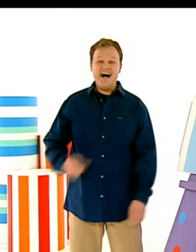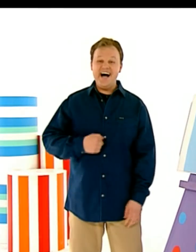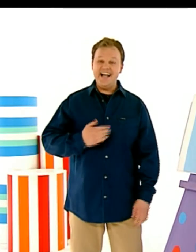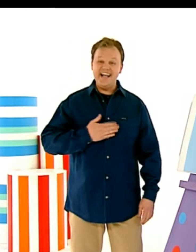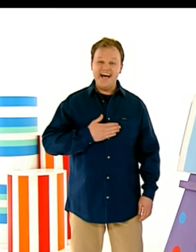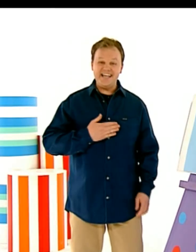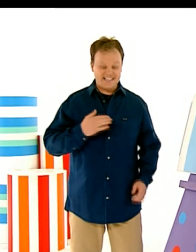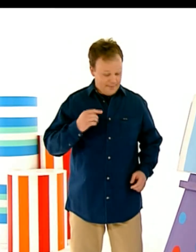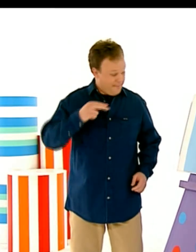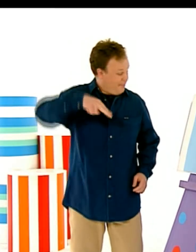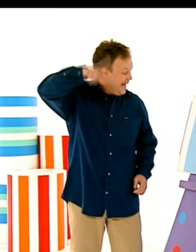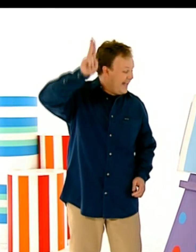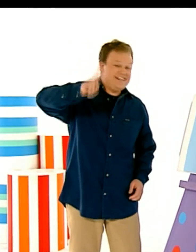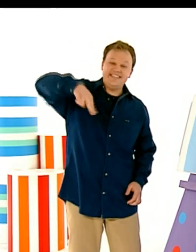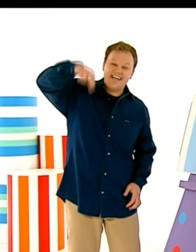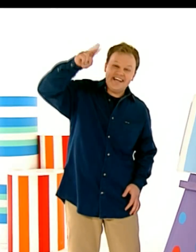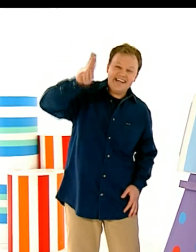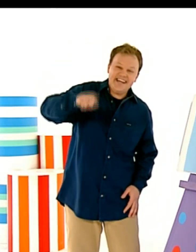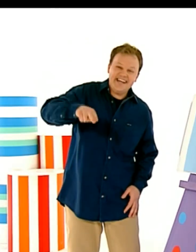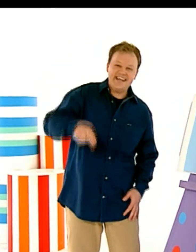I like to paint.